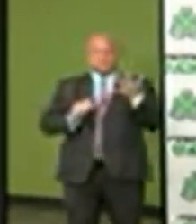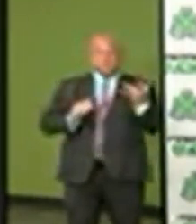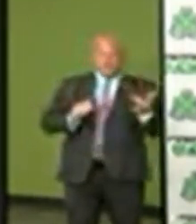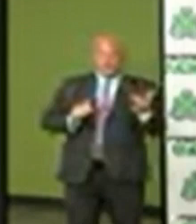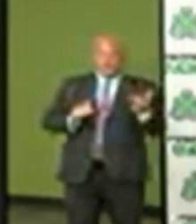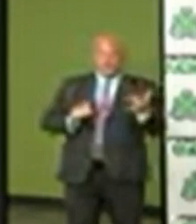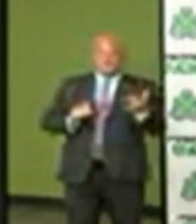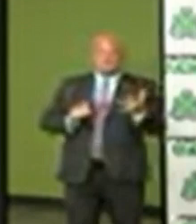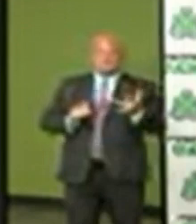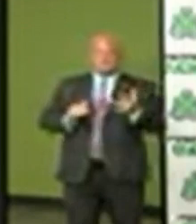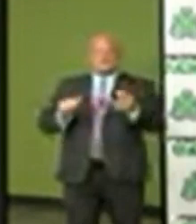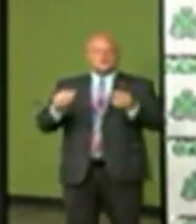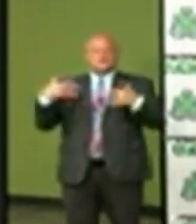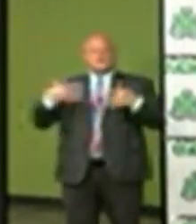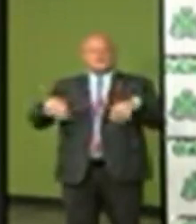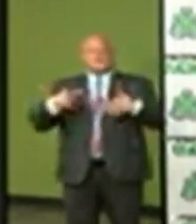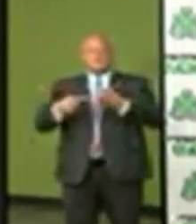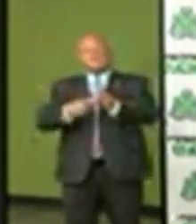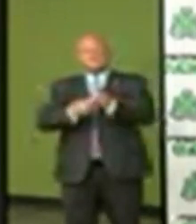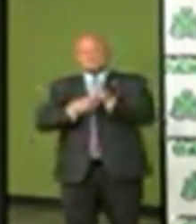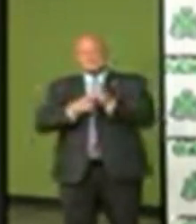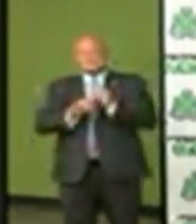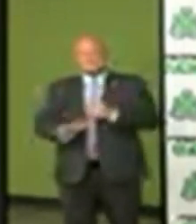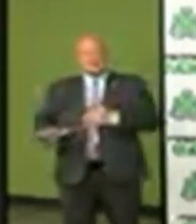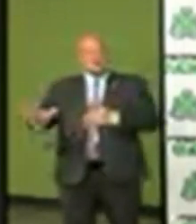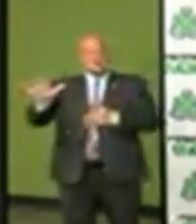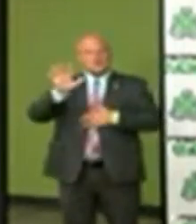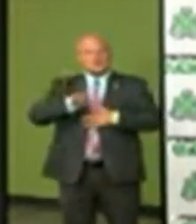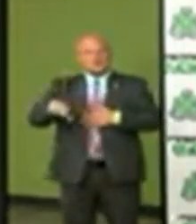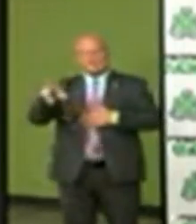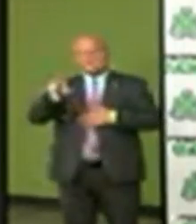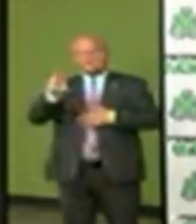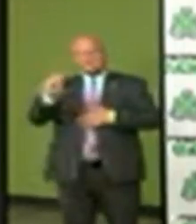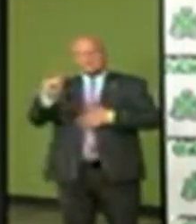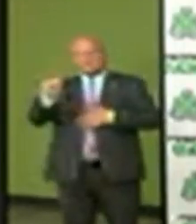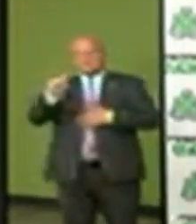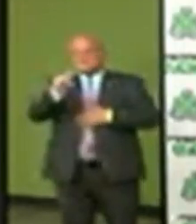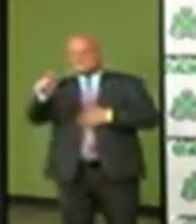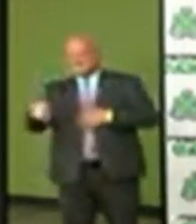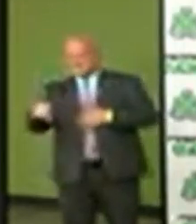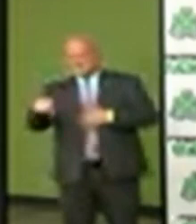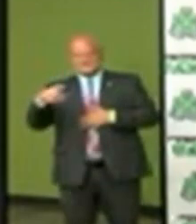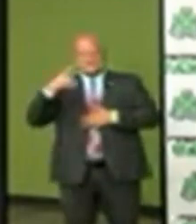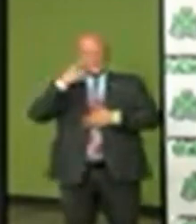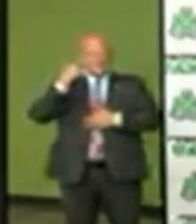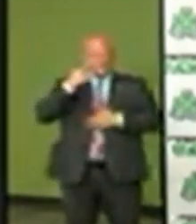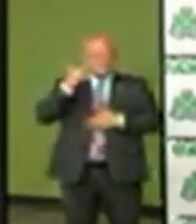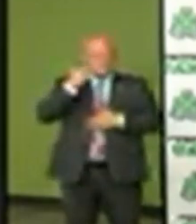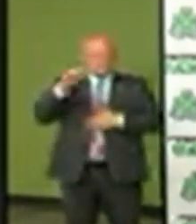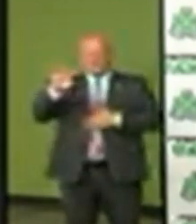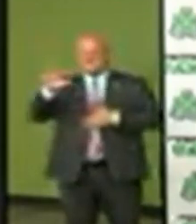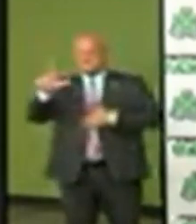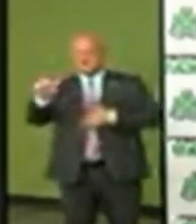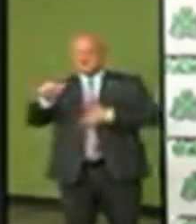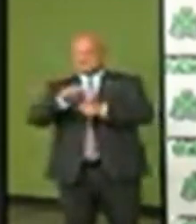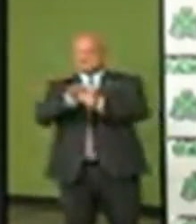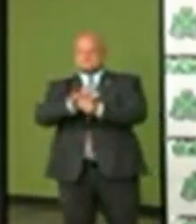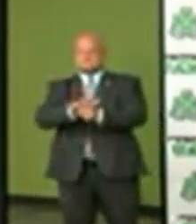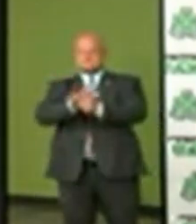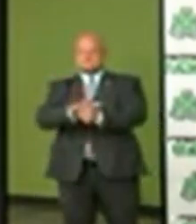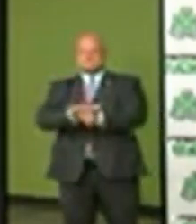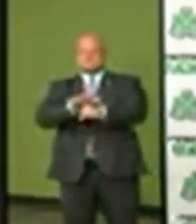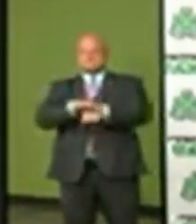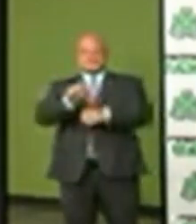because there is incredible demand across the United States from Texas and Florida and California putting pressure on the commercial